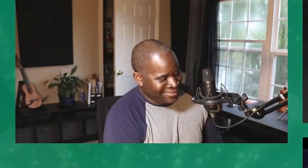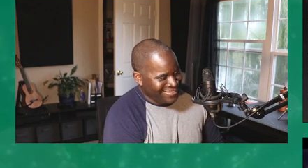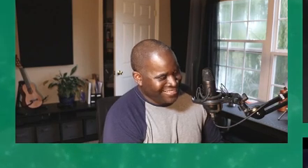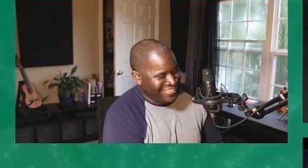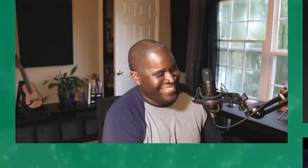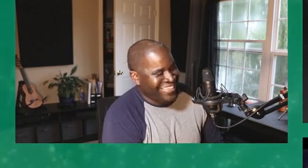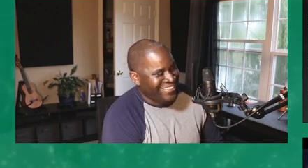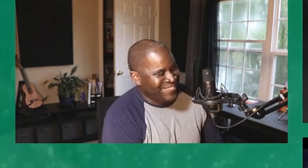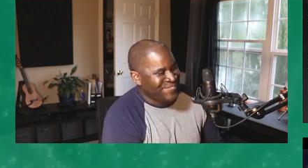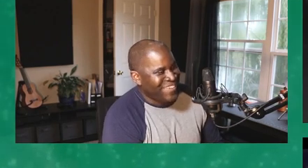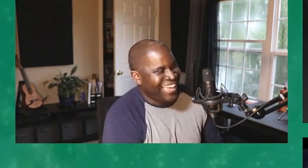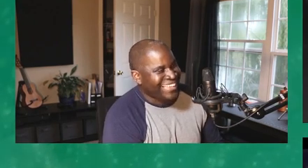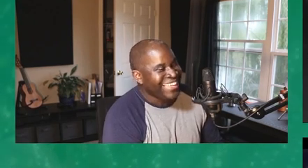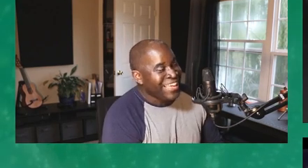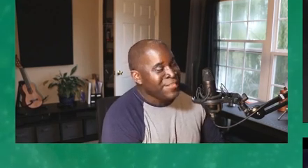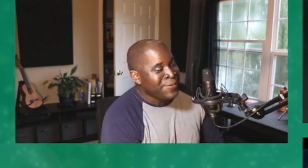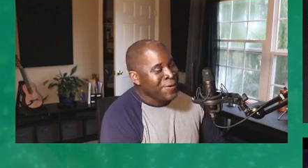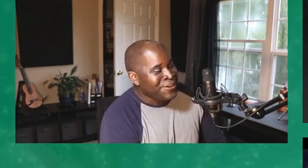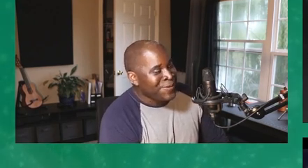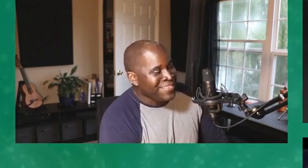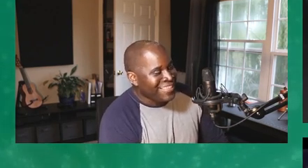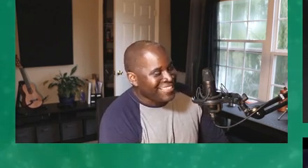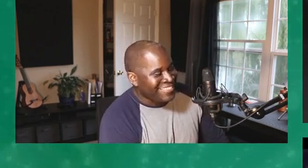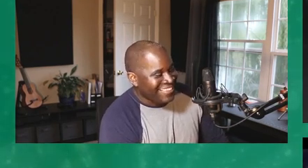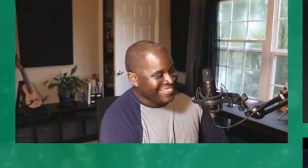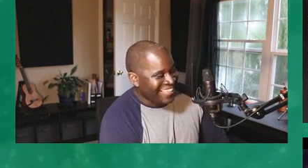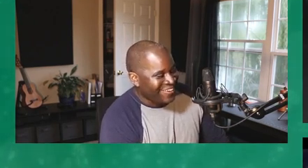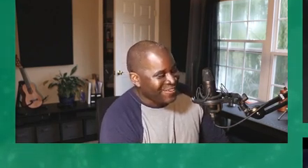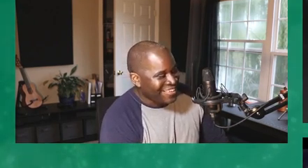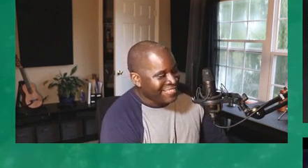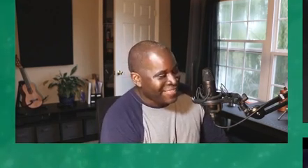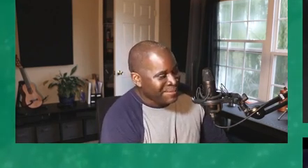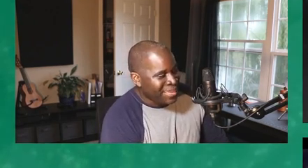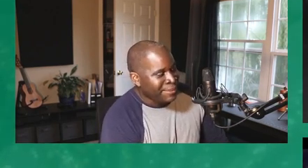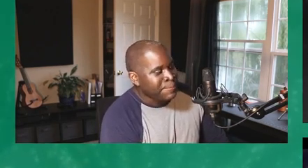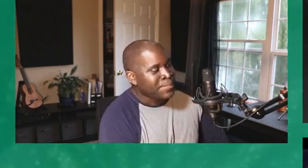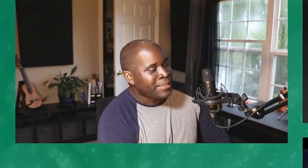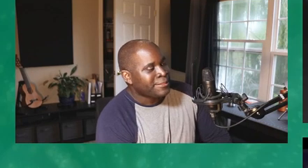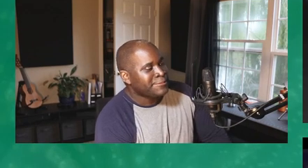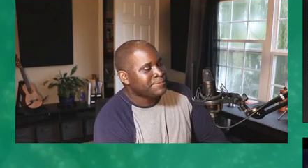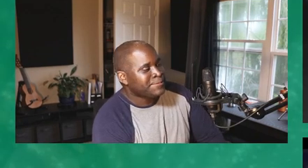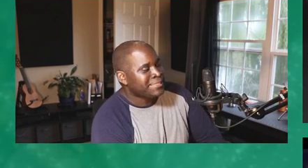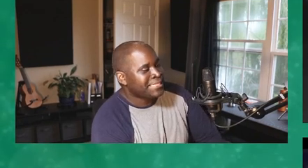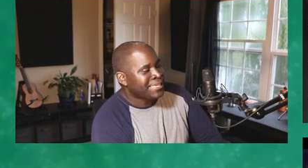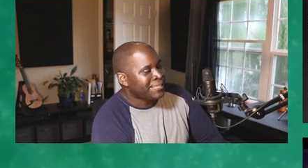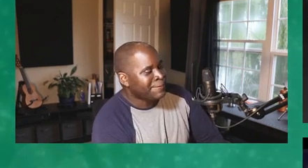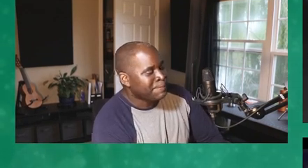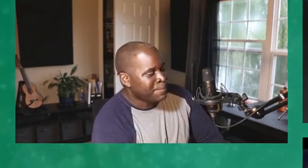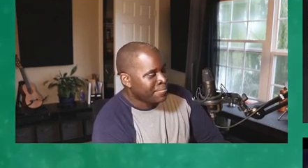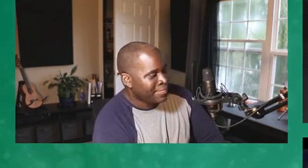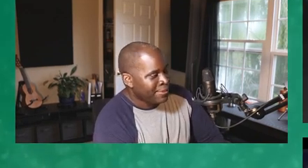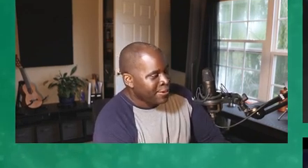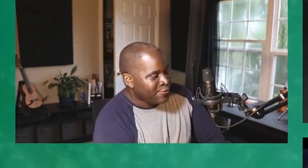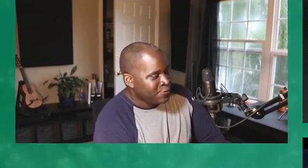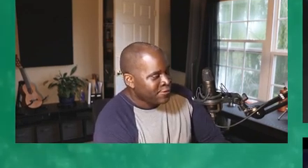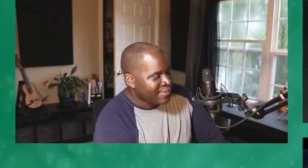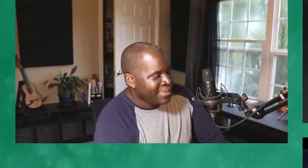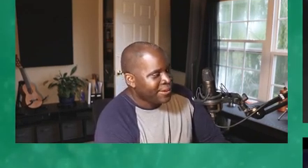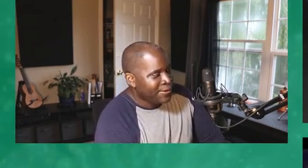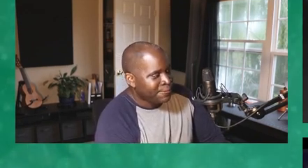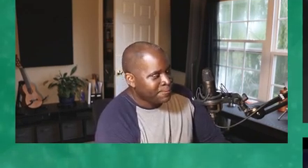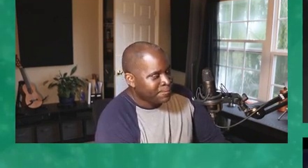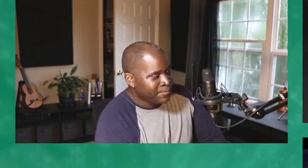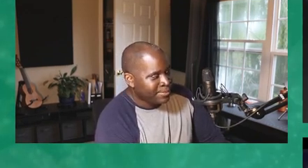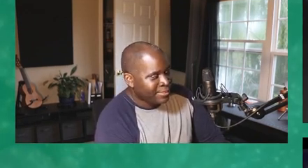Good. Back. It's so hard to translate these things now. Then back. Let's see. So she's